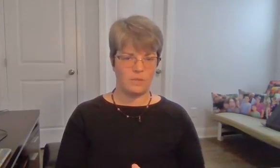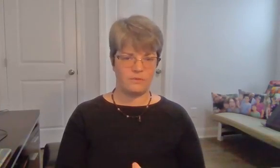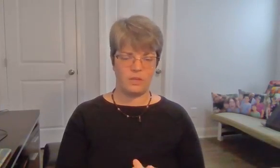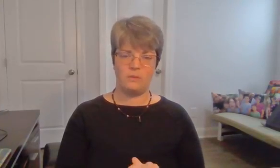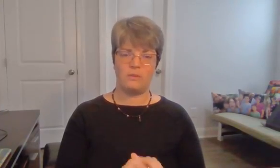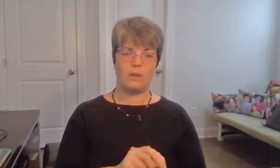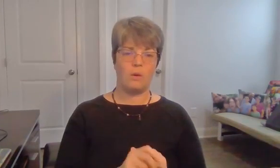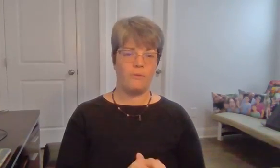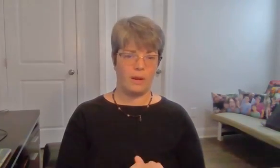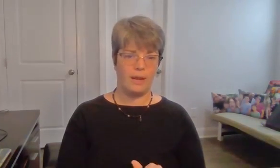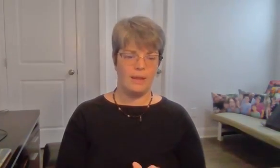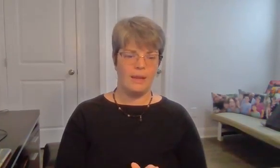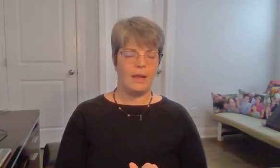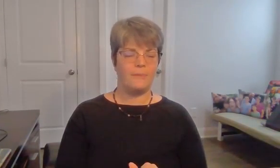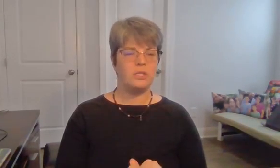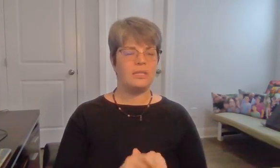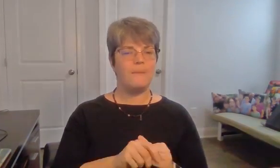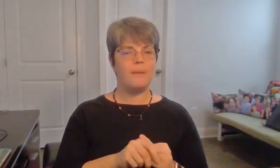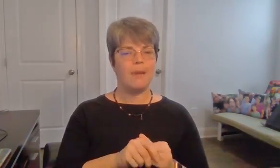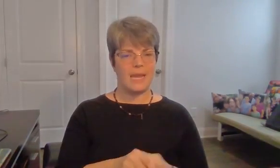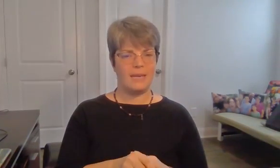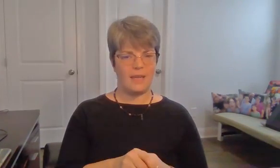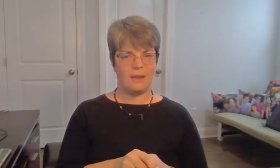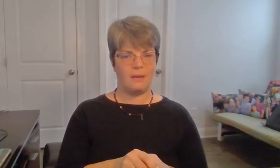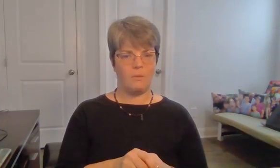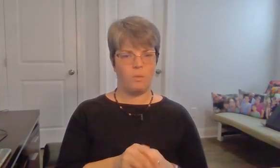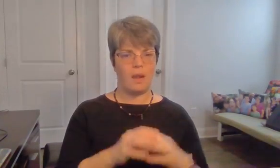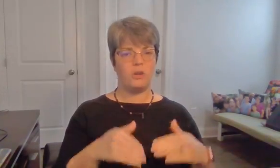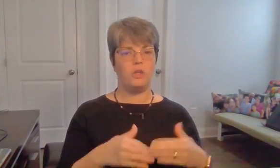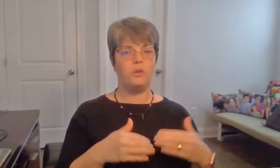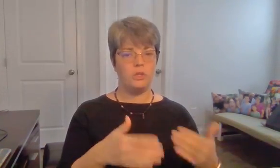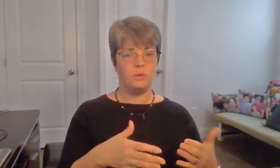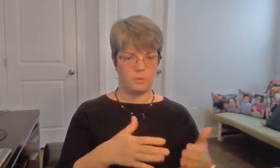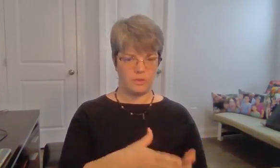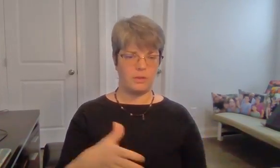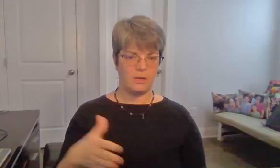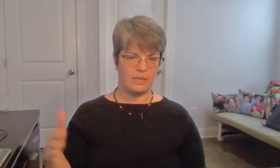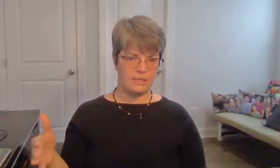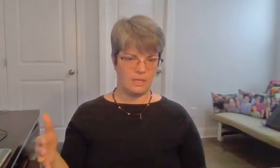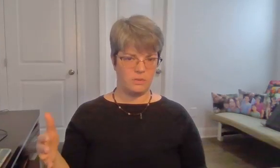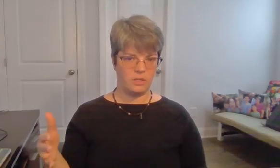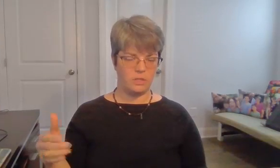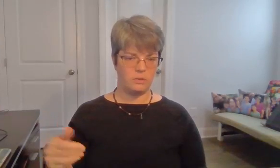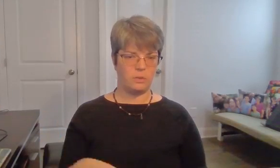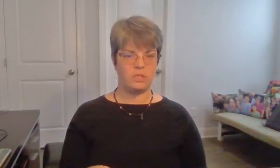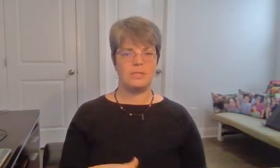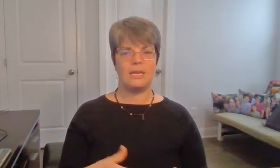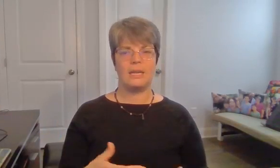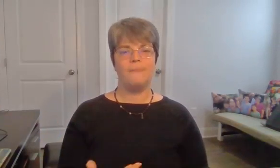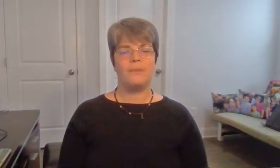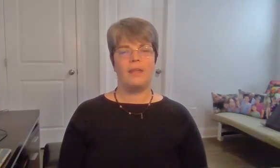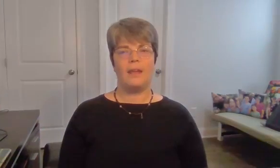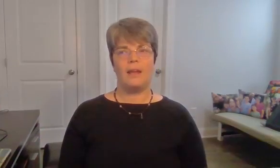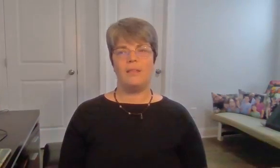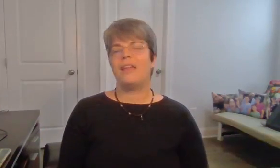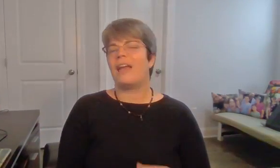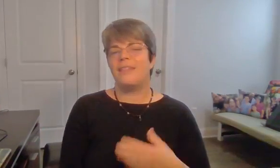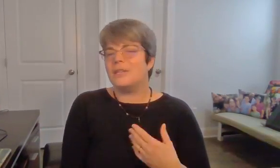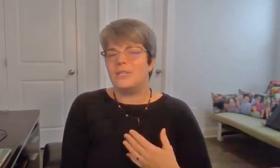for you, then go for it. Just keep in mind that whatever you do is what they're going to continue to do. So just like I think it's cute